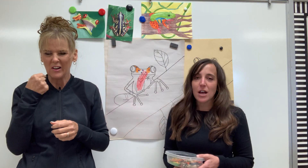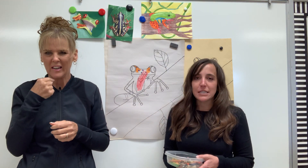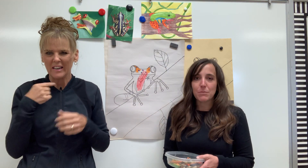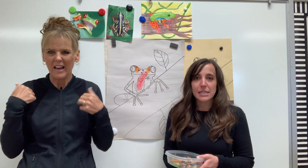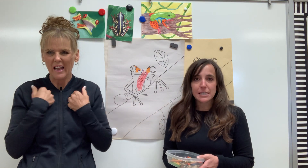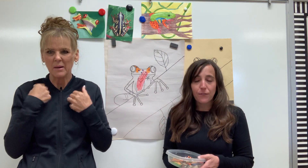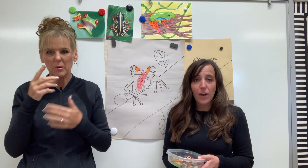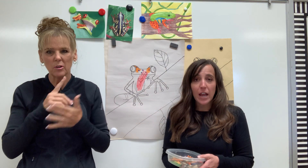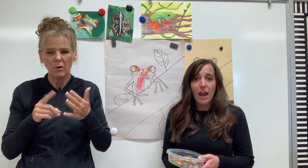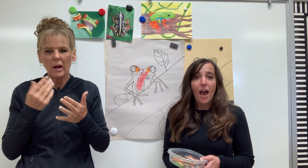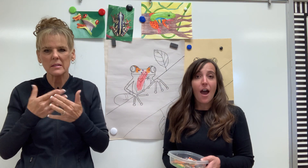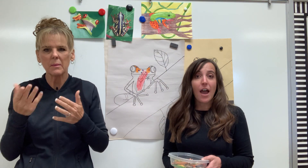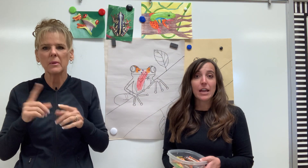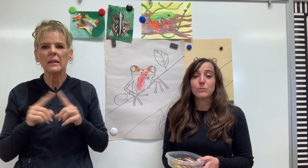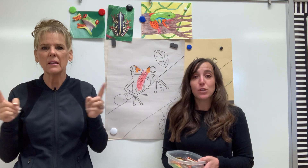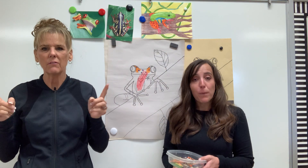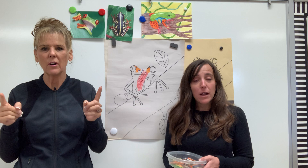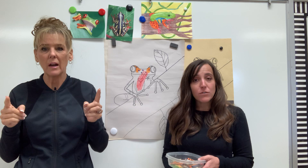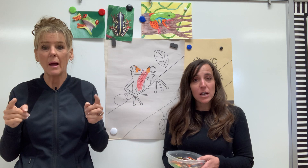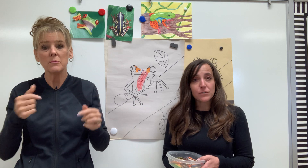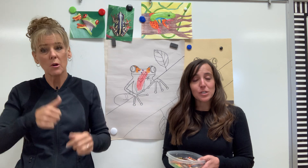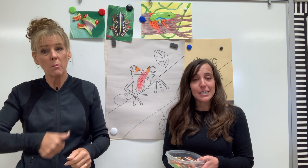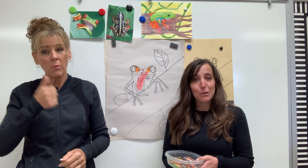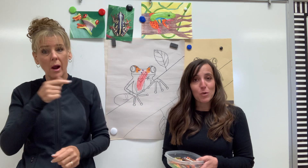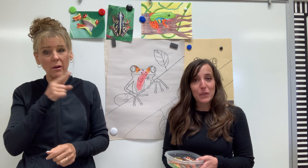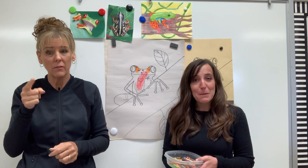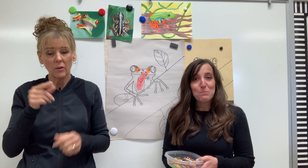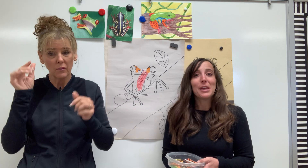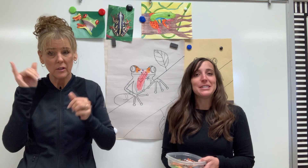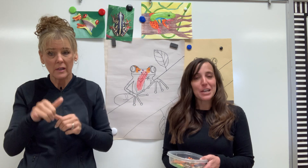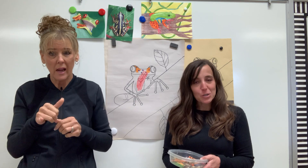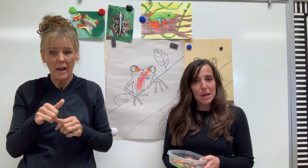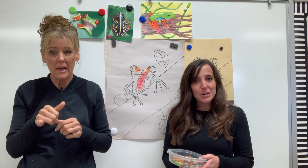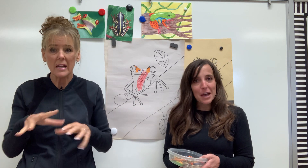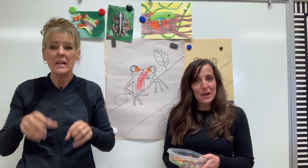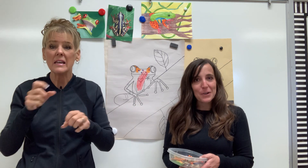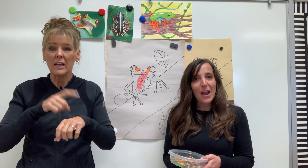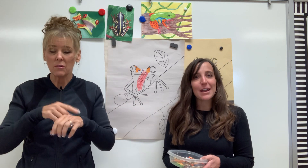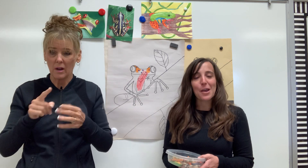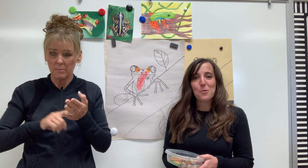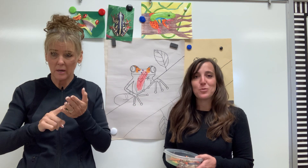to draw, something different. I am so proud of you guys for sticking with it. Take your